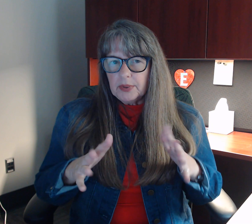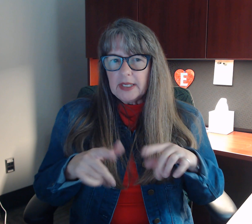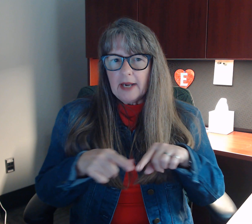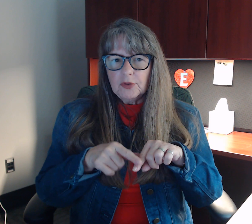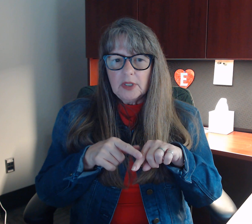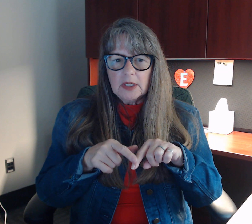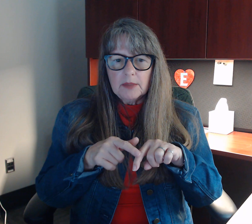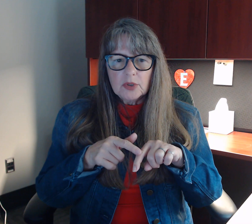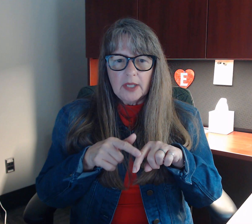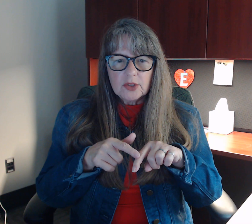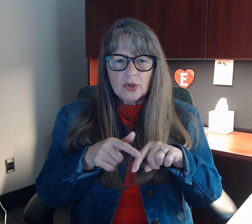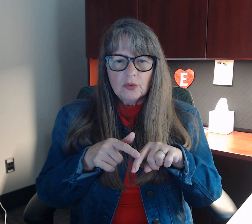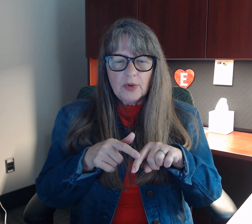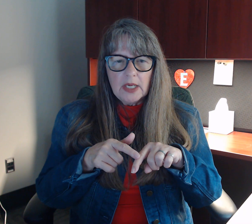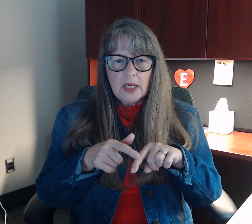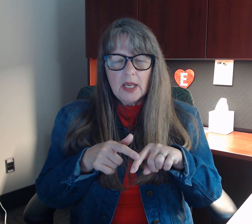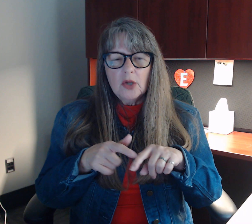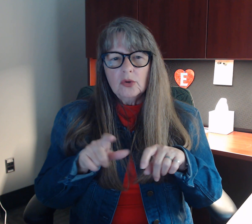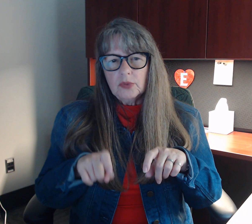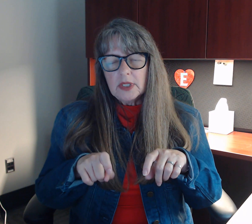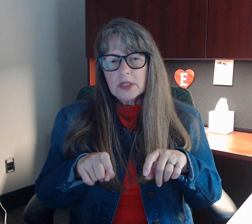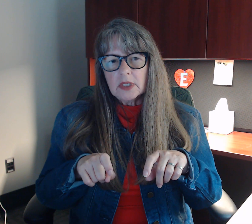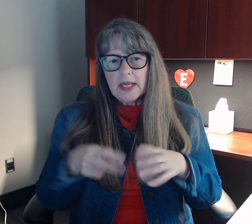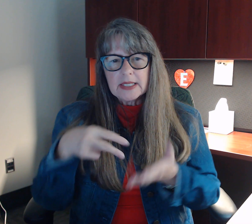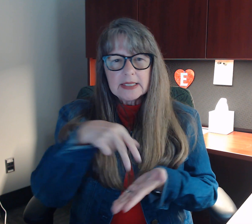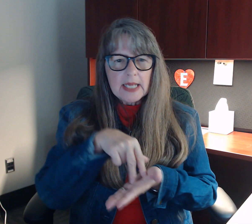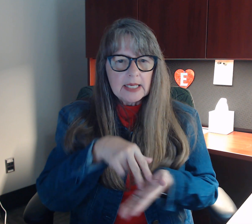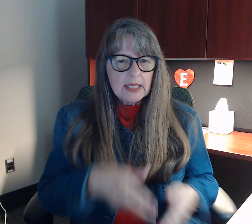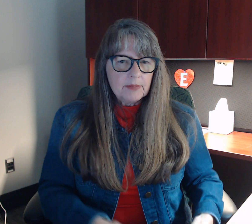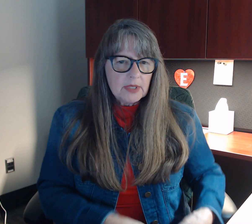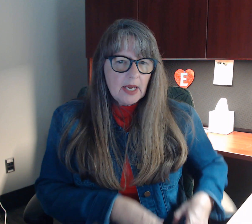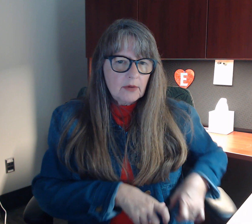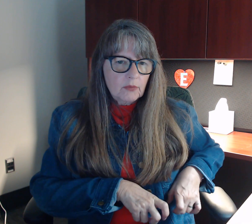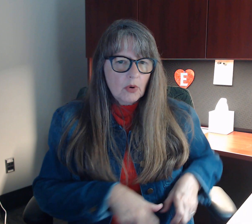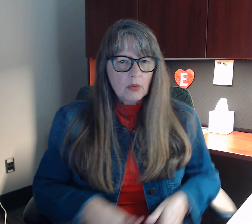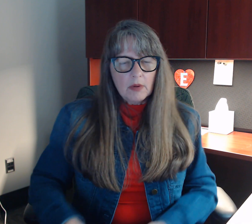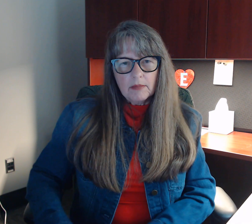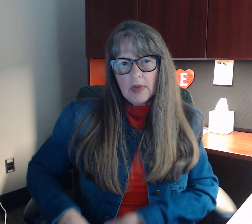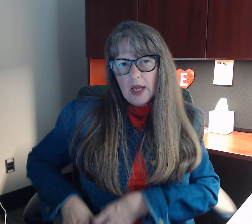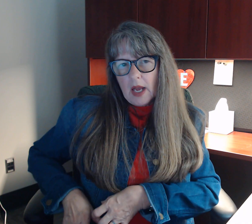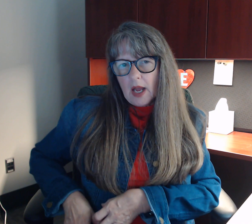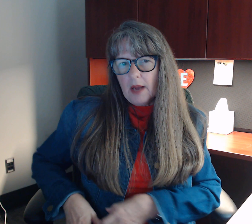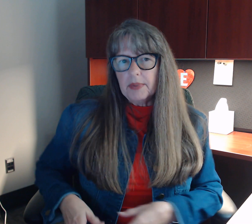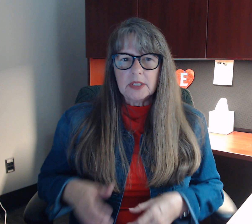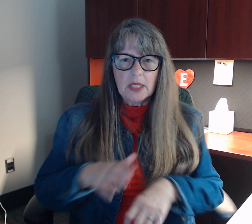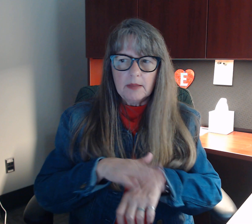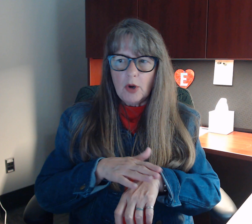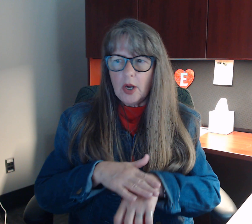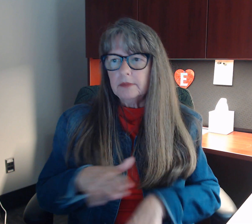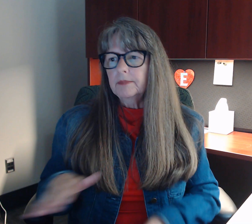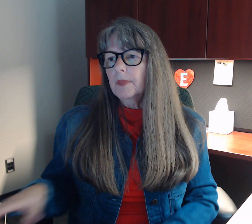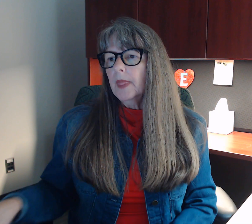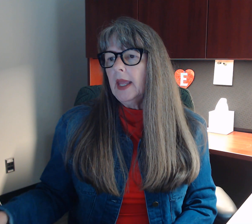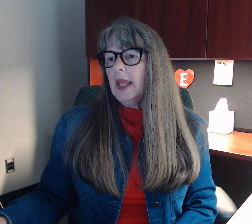after you get it up to to your knee, you'll need to stand up to kind of roll them up to get them on.